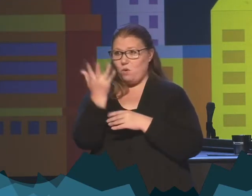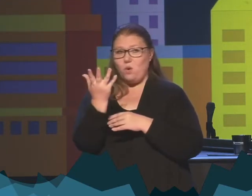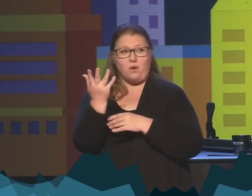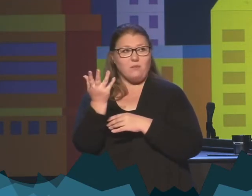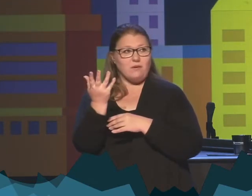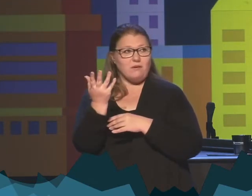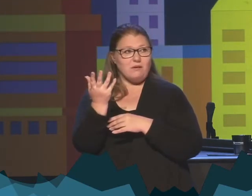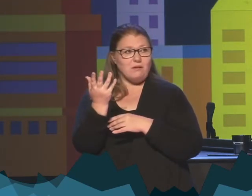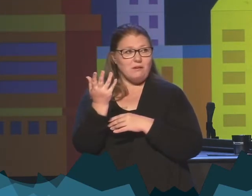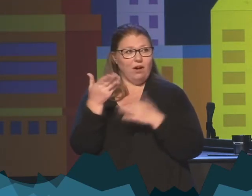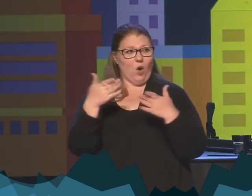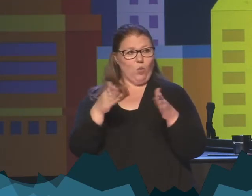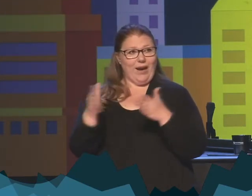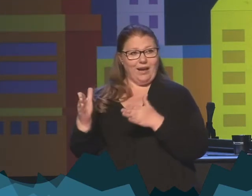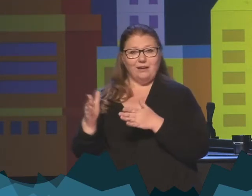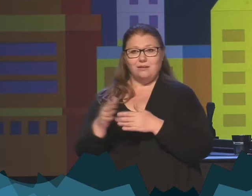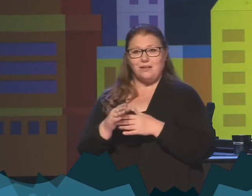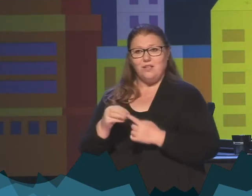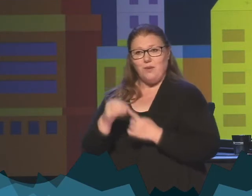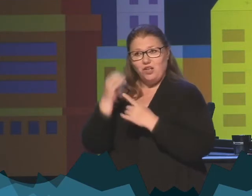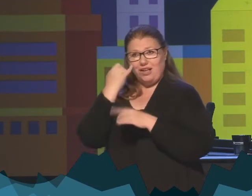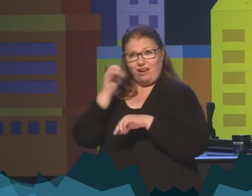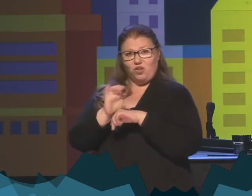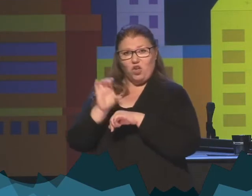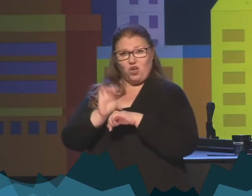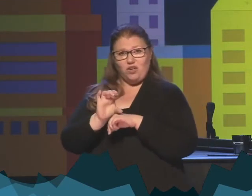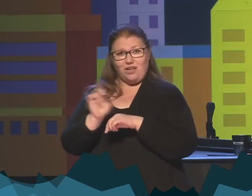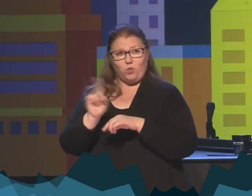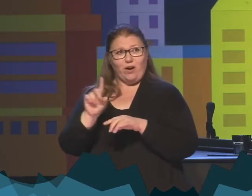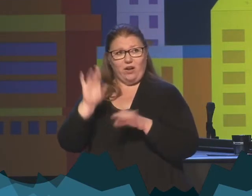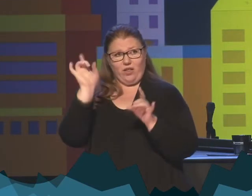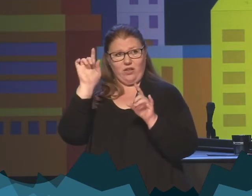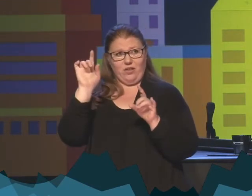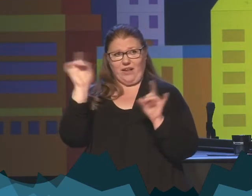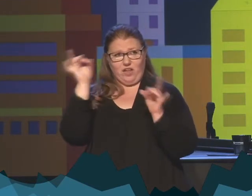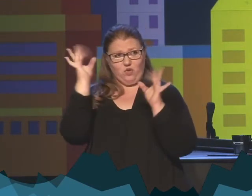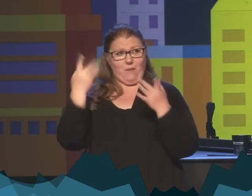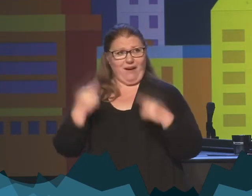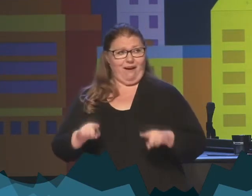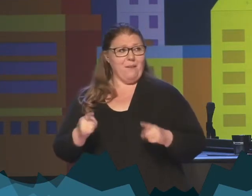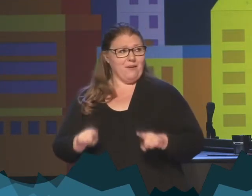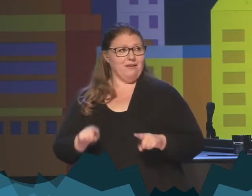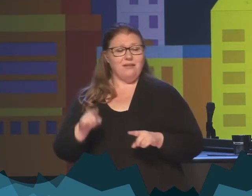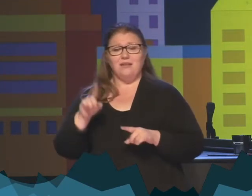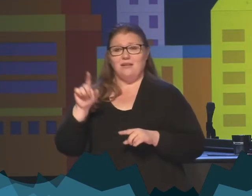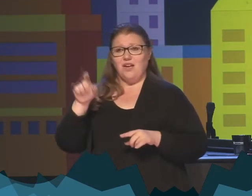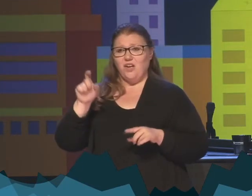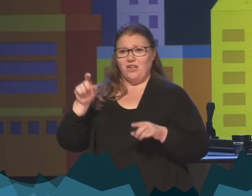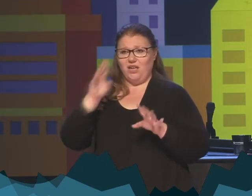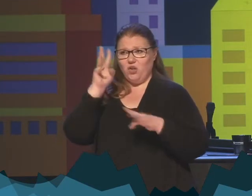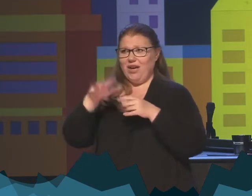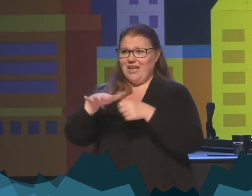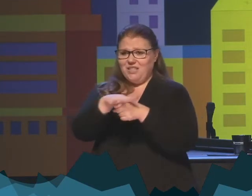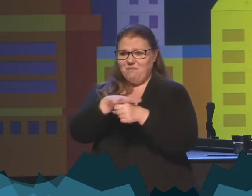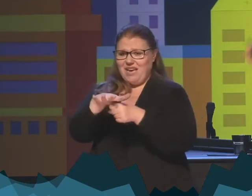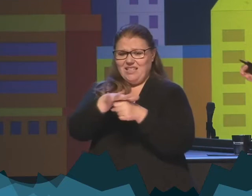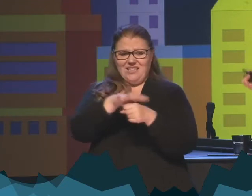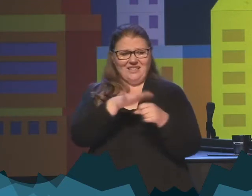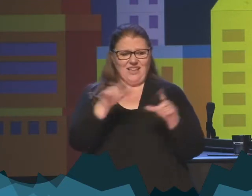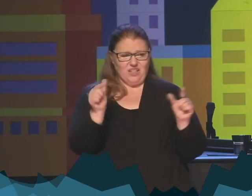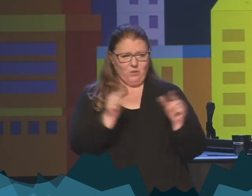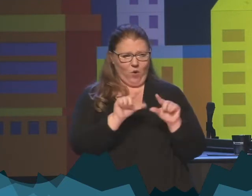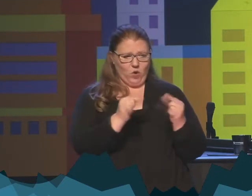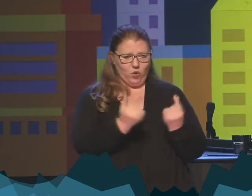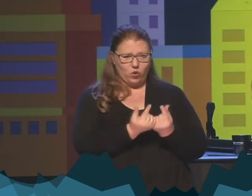especially when the church has been the source of trauma. So we need to create spaces, right? Whether it's small